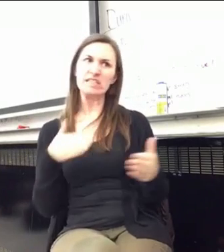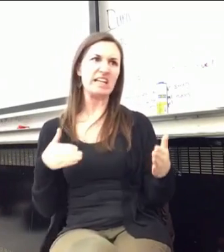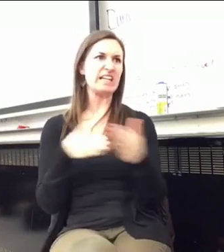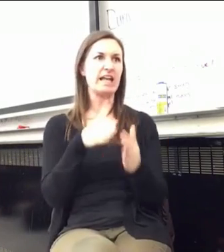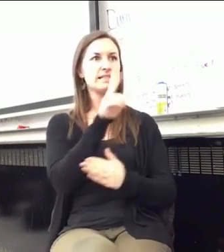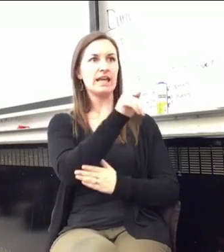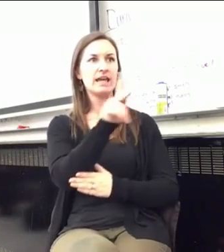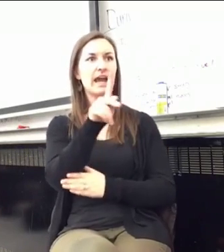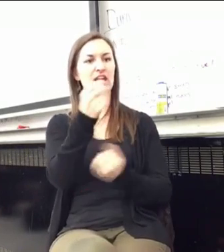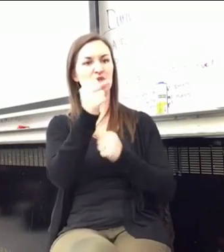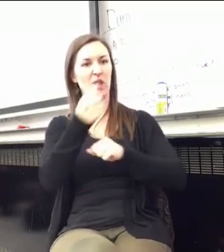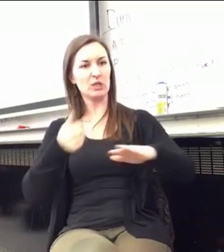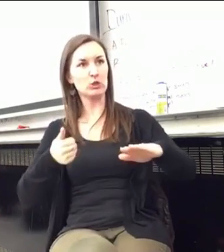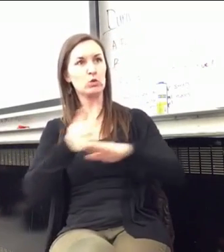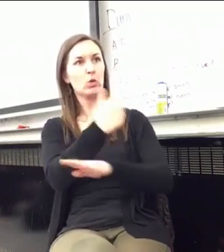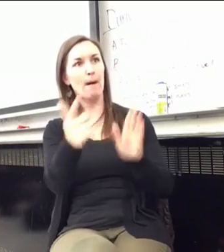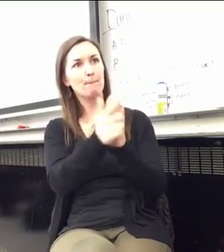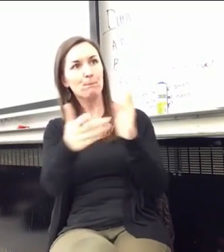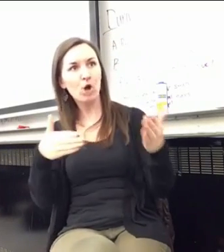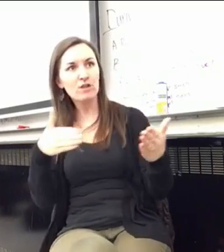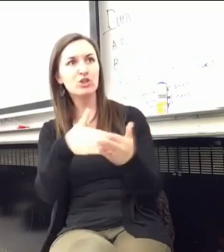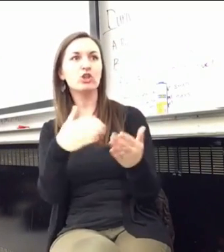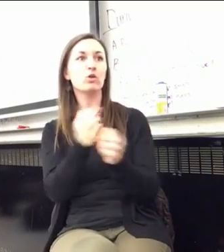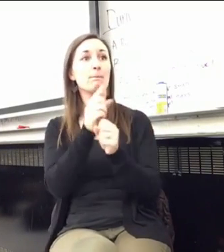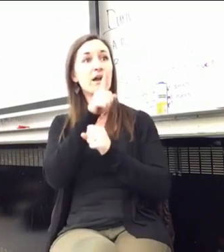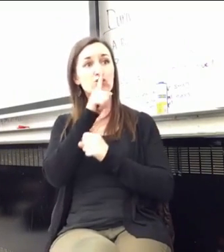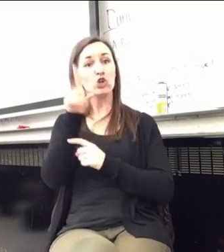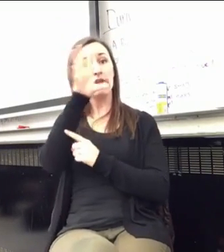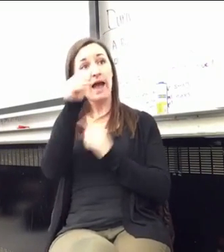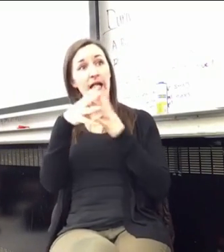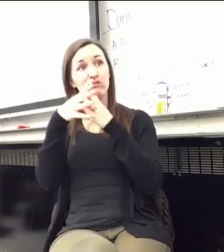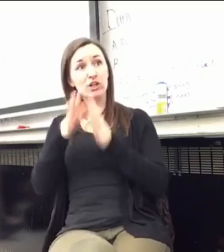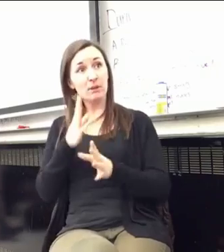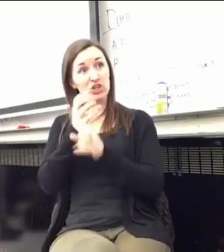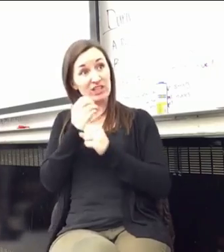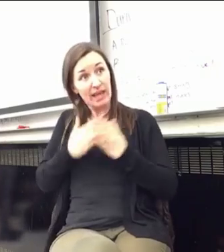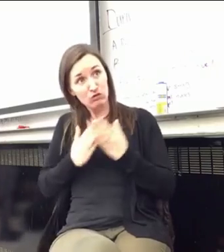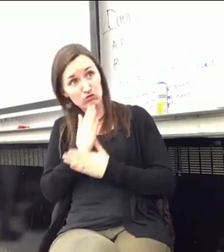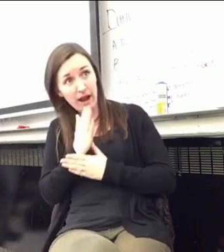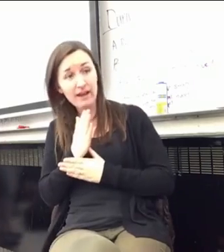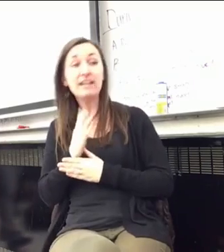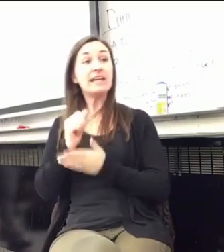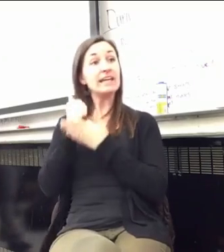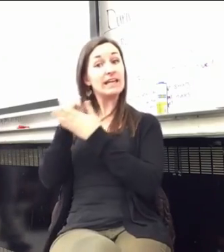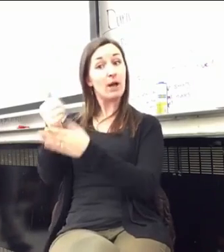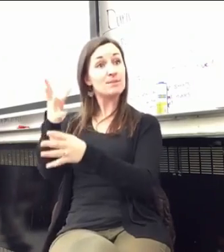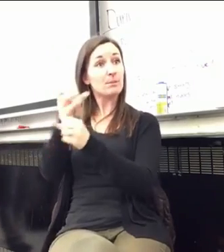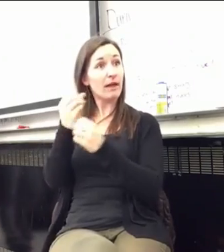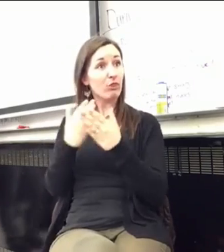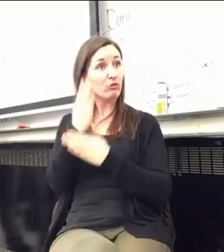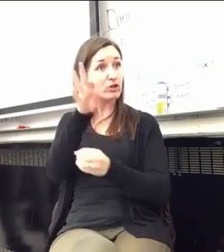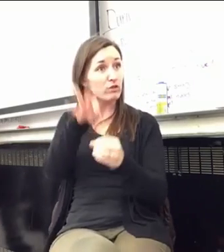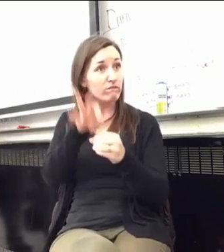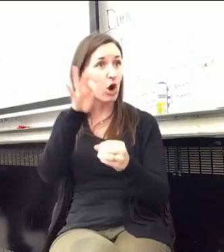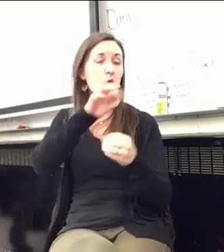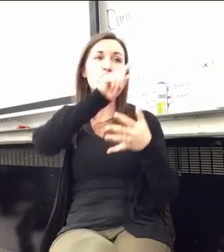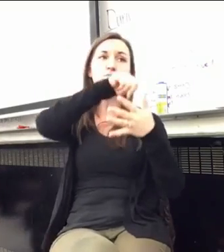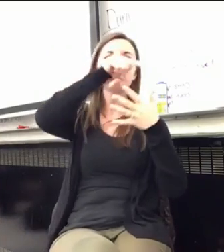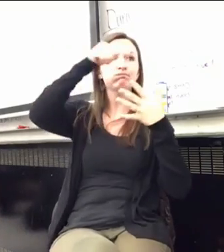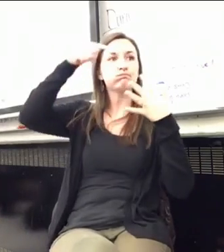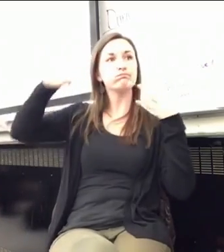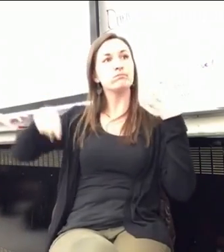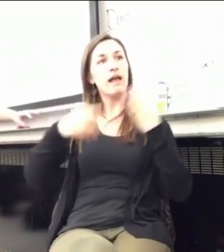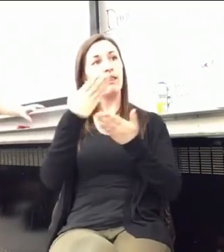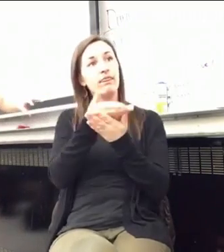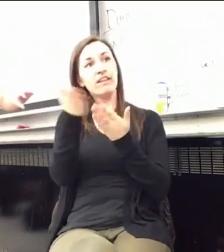the KKK. He ensures that African Americans are getting rights. He helps African Americans gain the right to vote. All these different things are going to happen, and he is